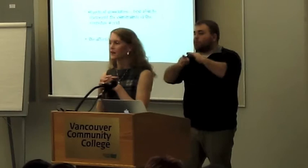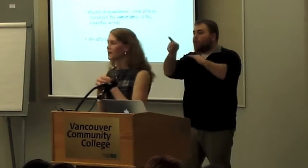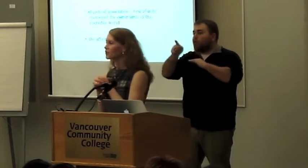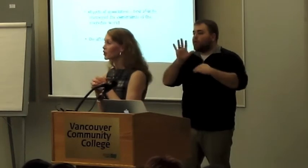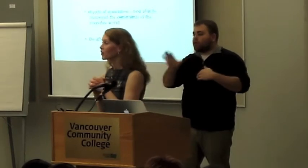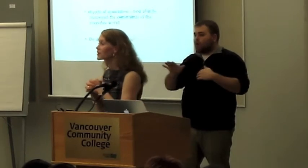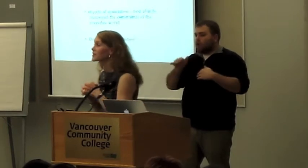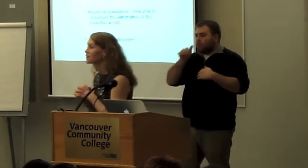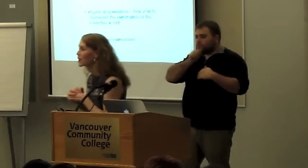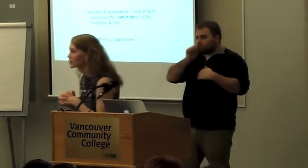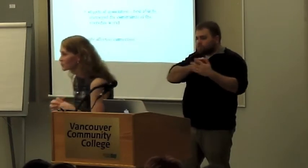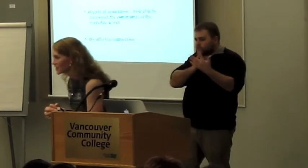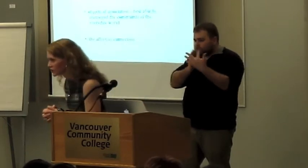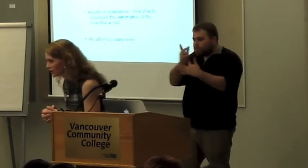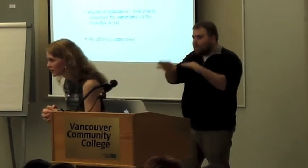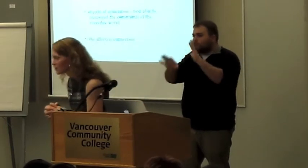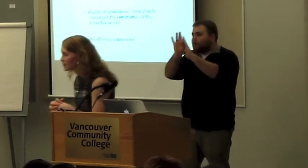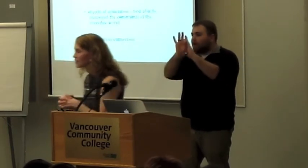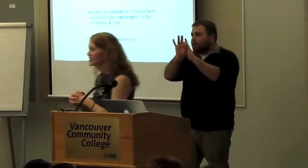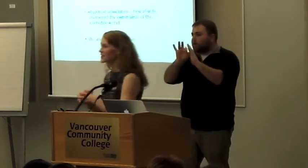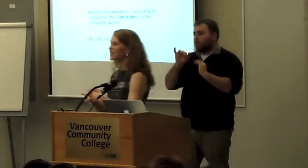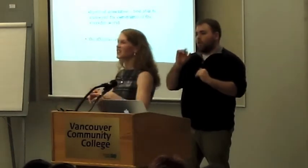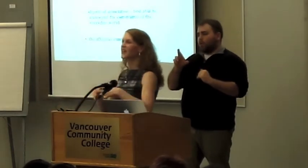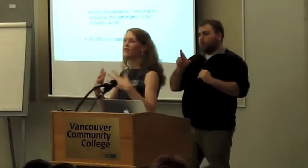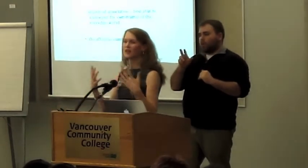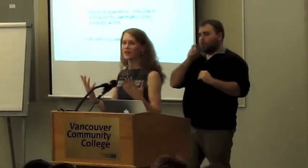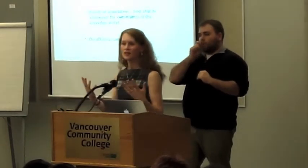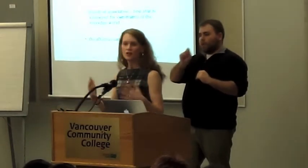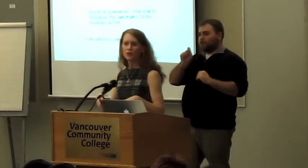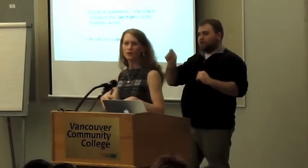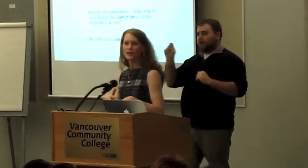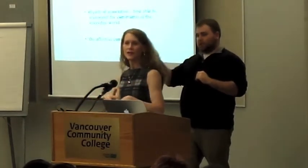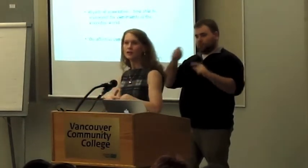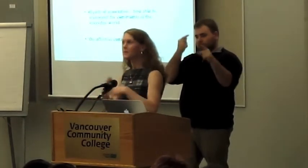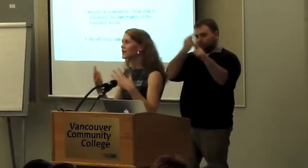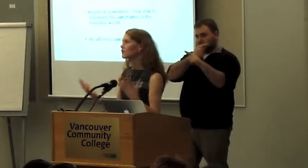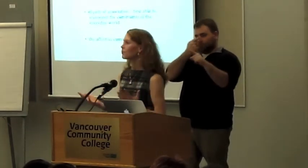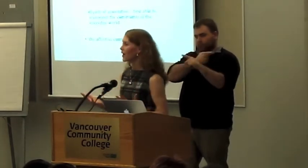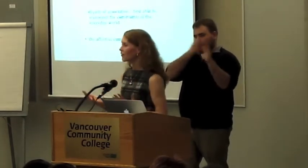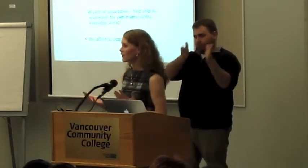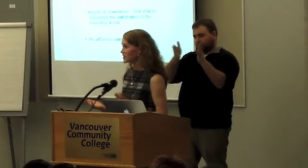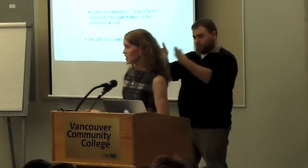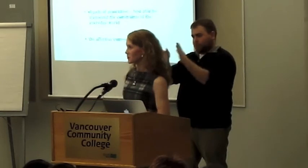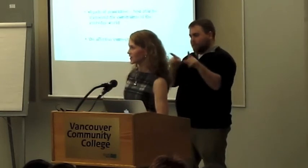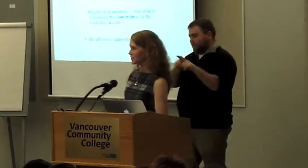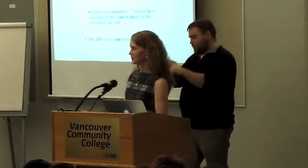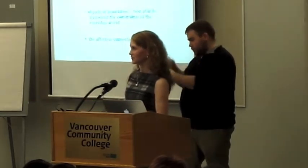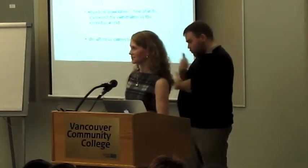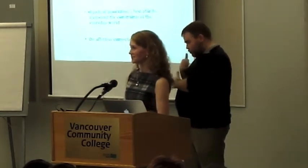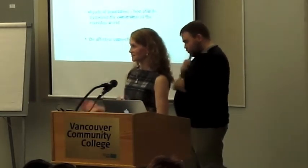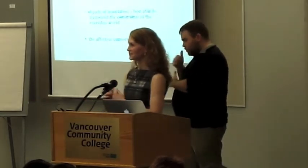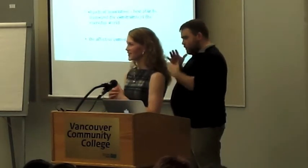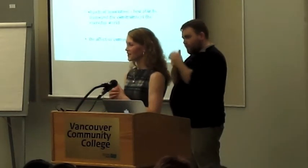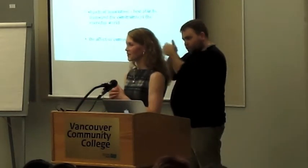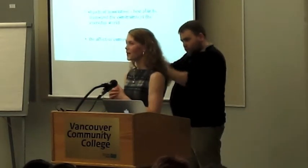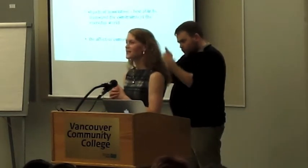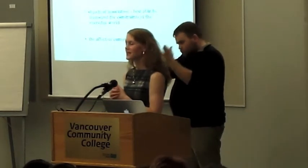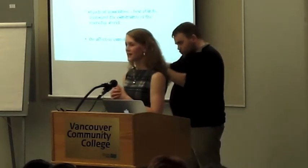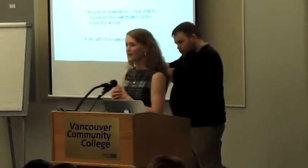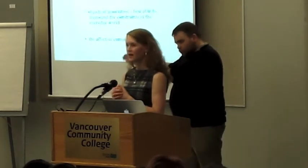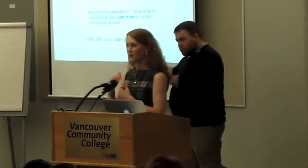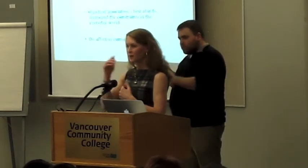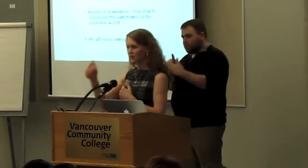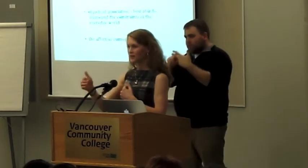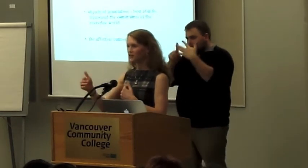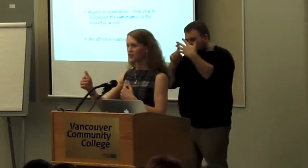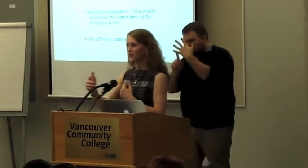bit later on about, the courtesy of punctuation? Is it the clarity or the illuminative power of assessment? What is